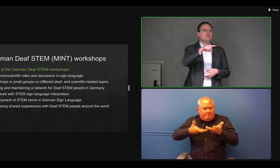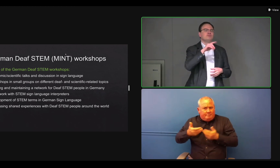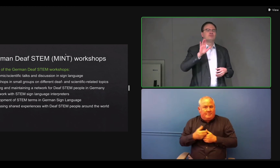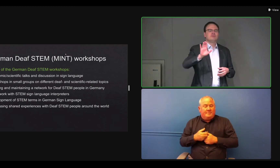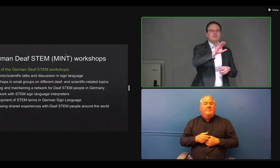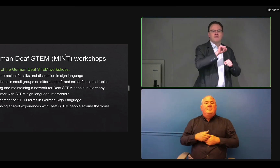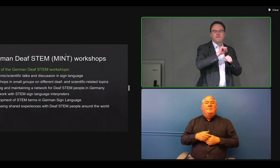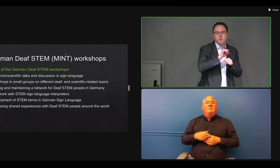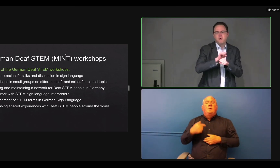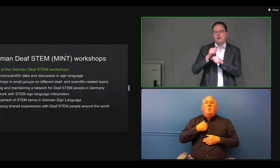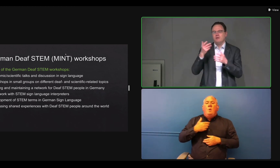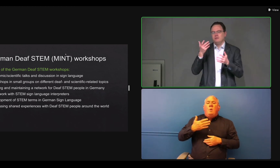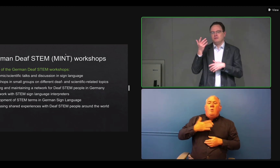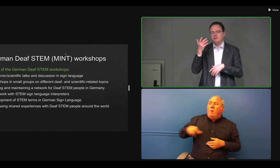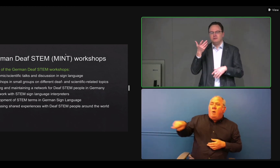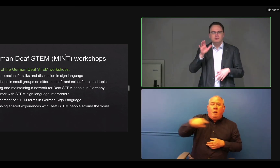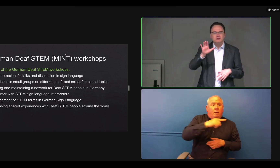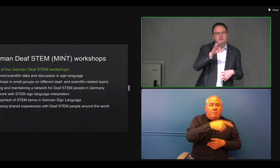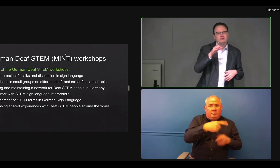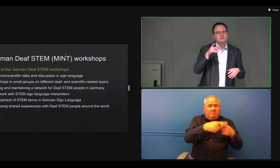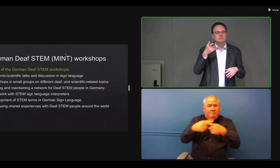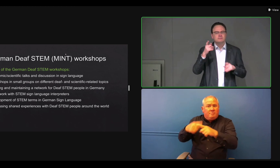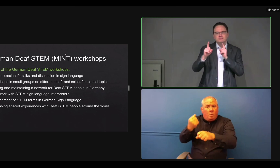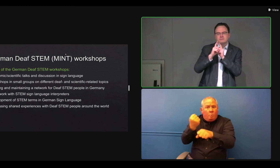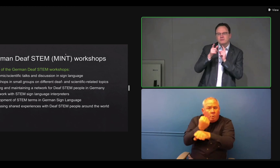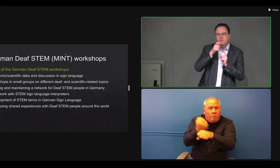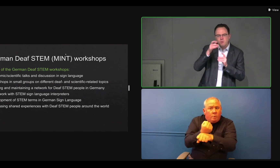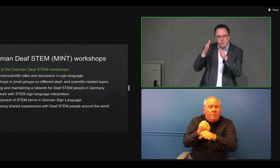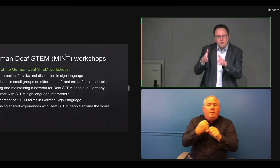number of participants has grown very nicely.